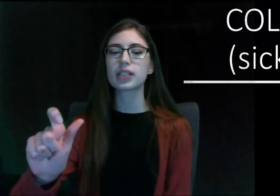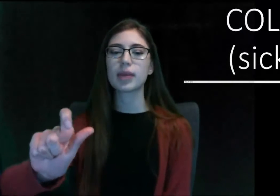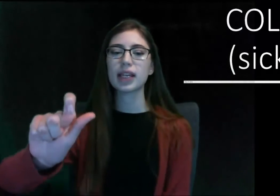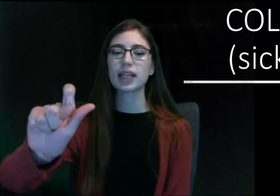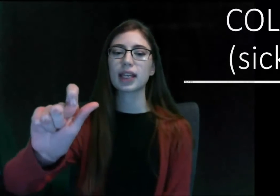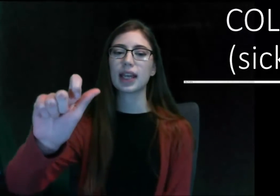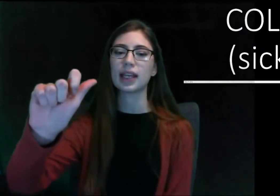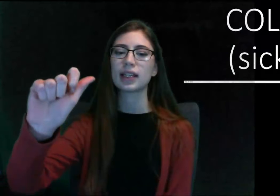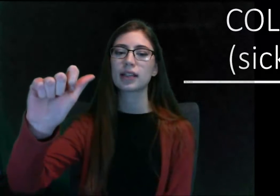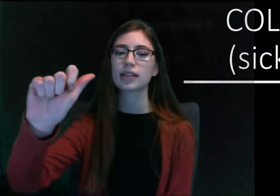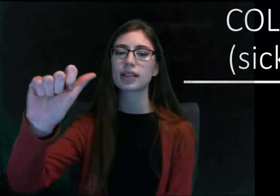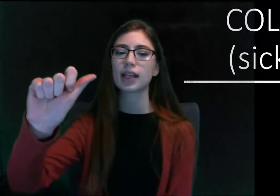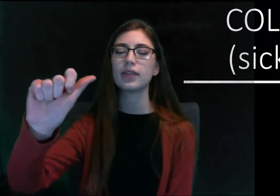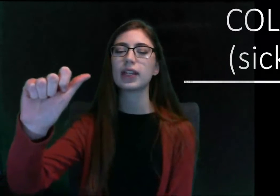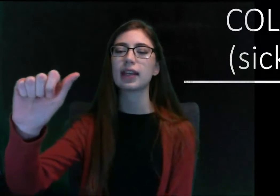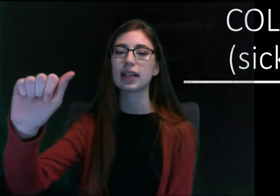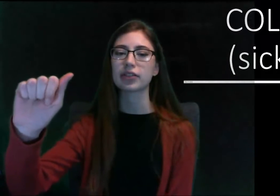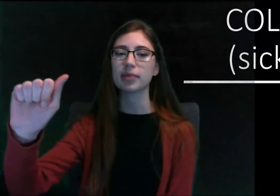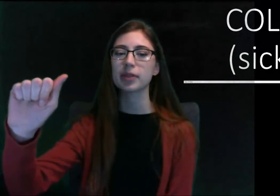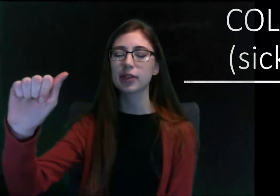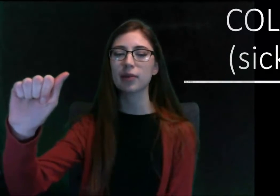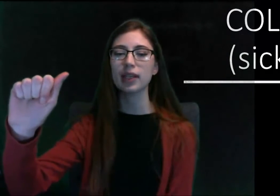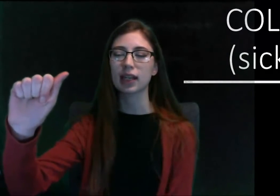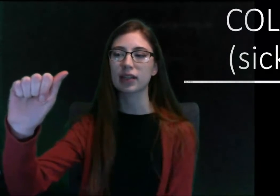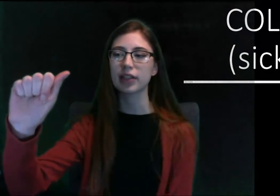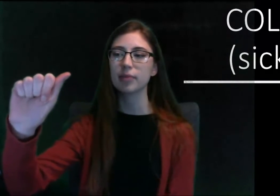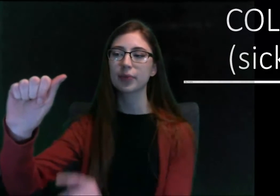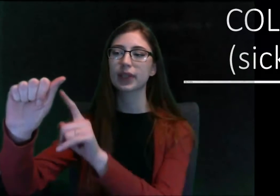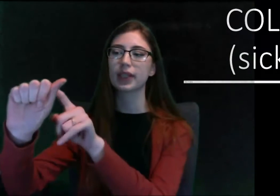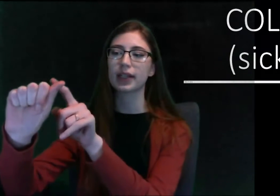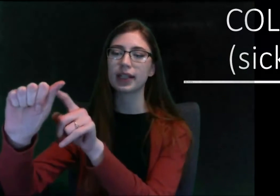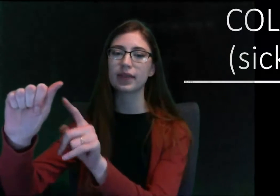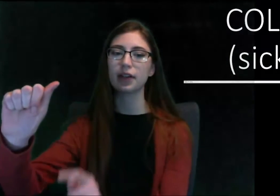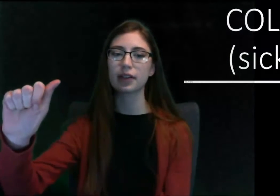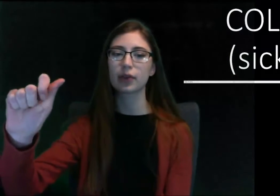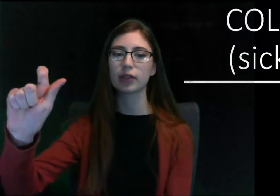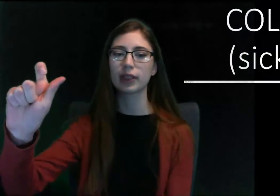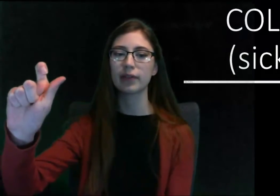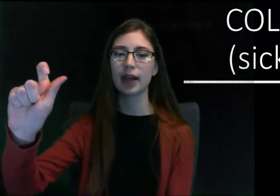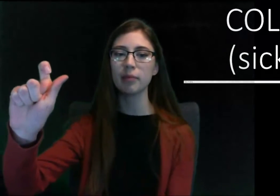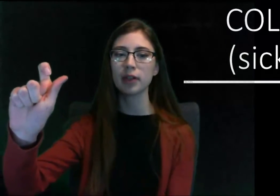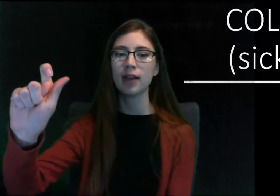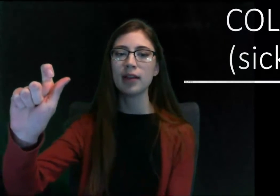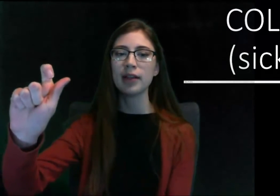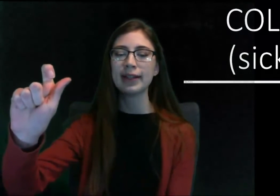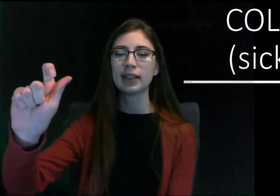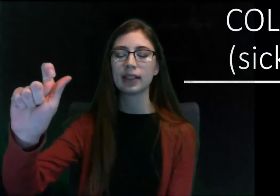make a kind of an A hand shape. So start with an A hand shape. Then your index finger is going to lift up in this kind